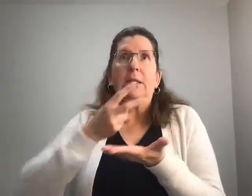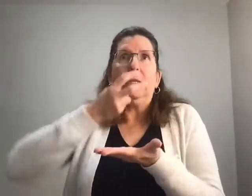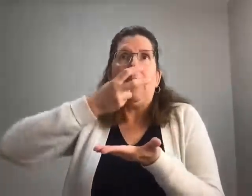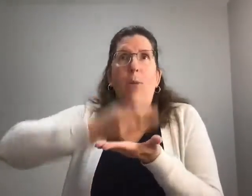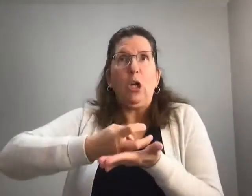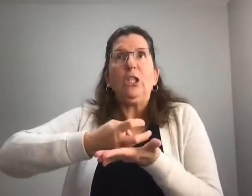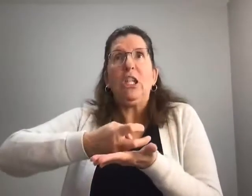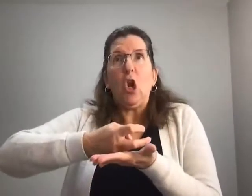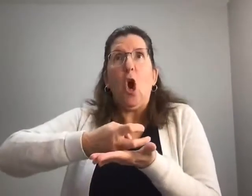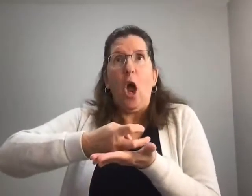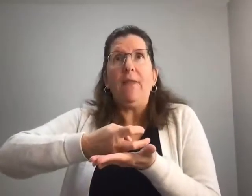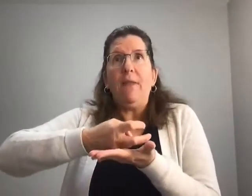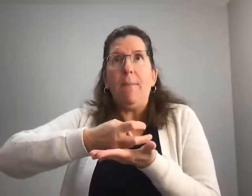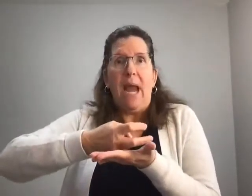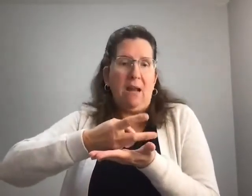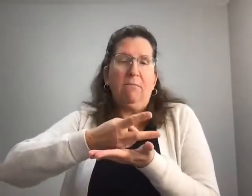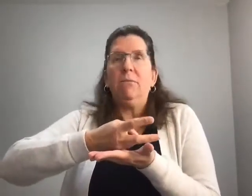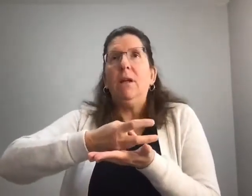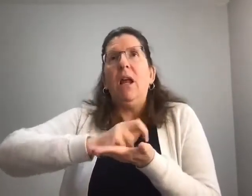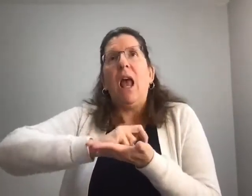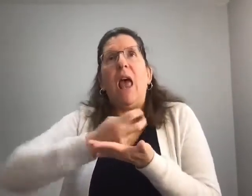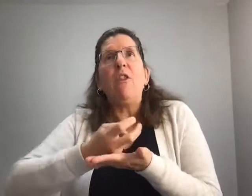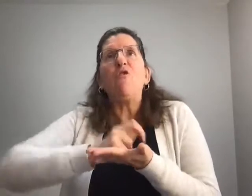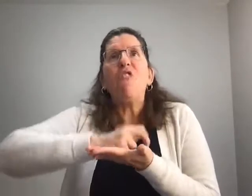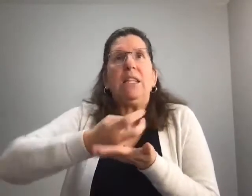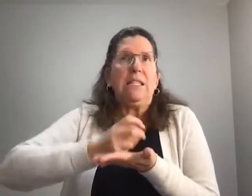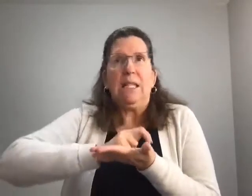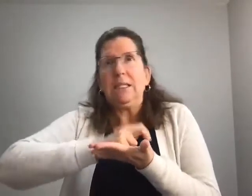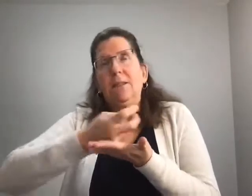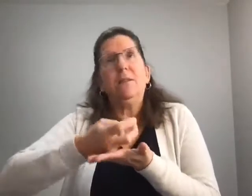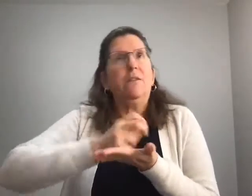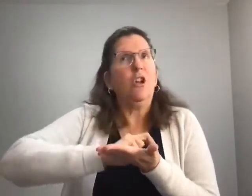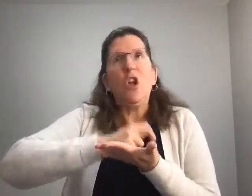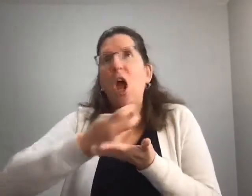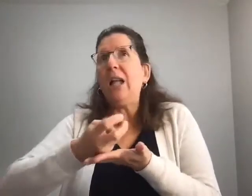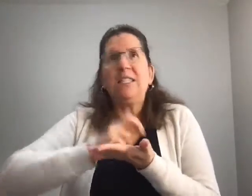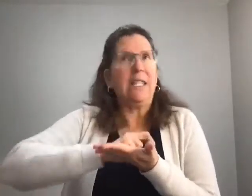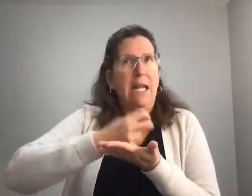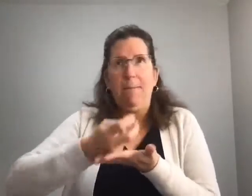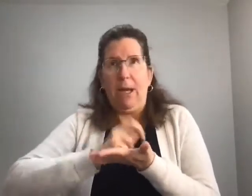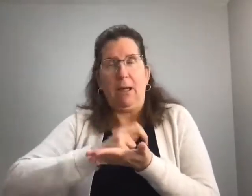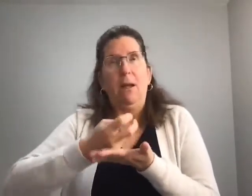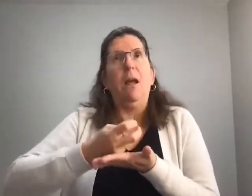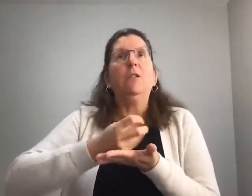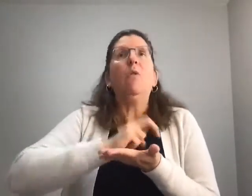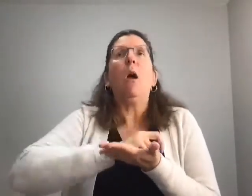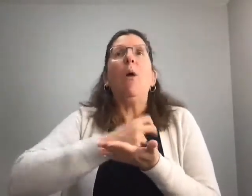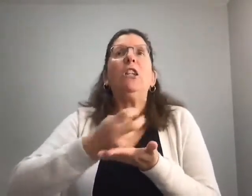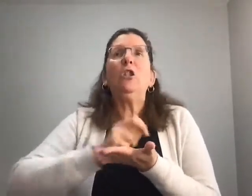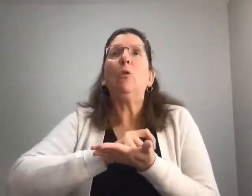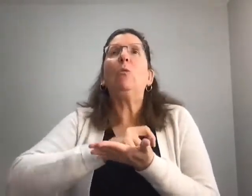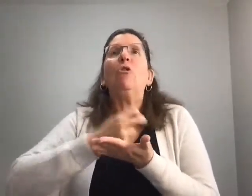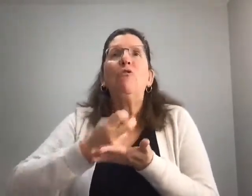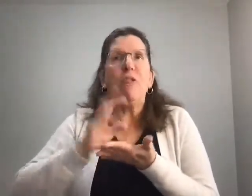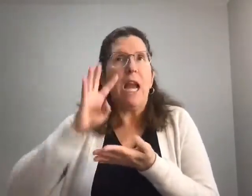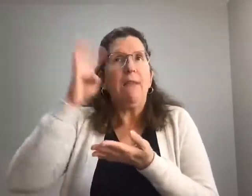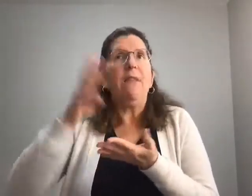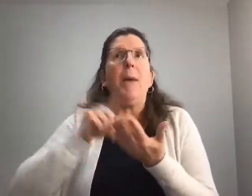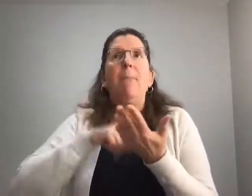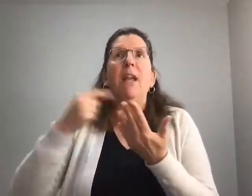the person on the bed, and they're restless. They're not sleeping. So I want to create that